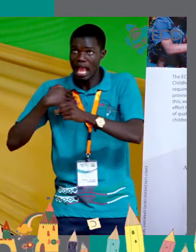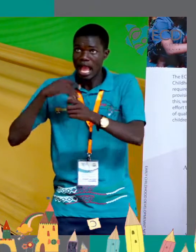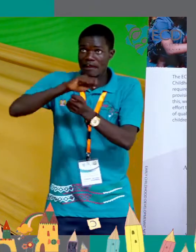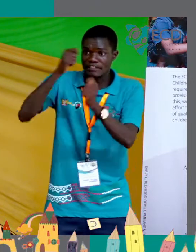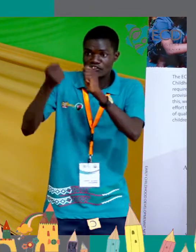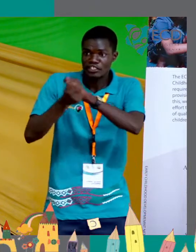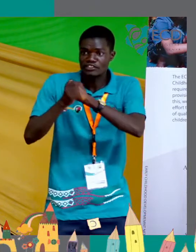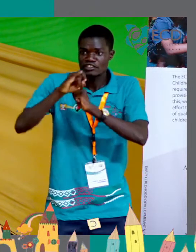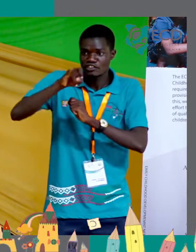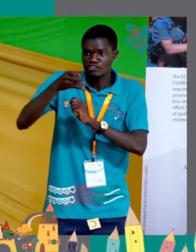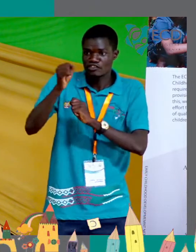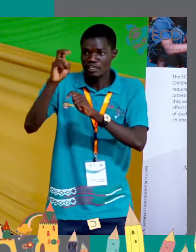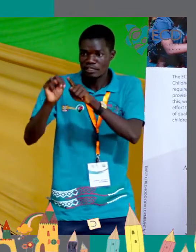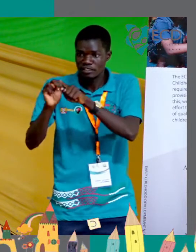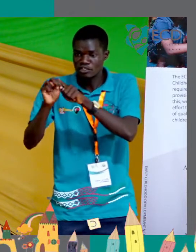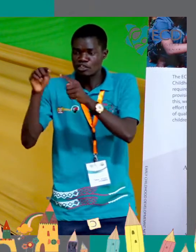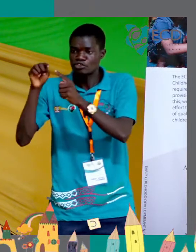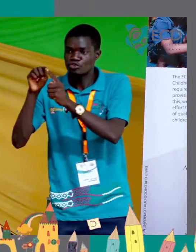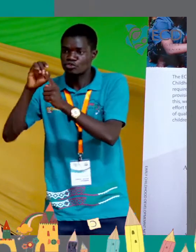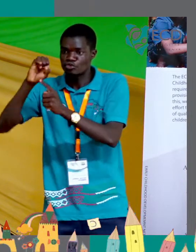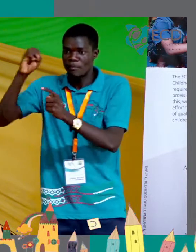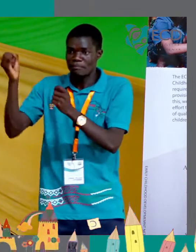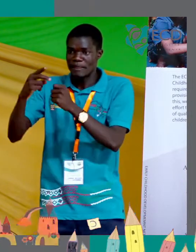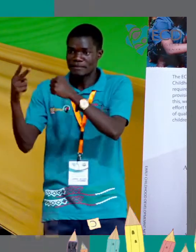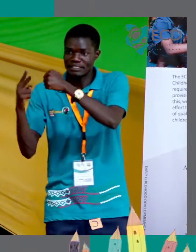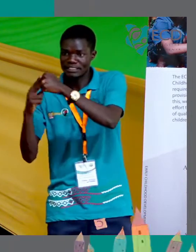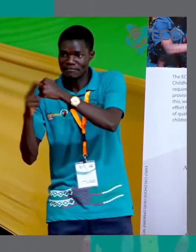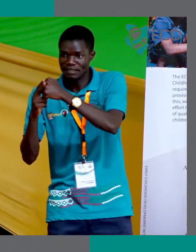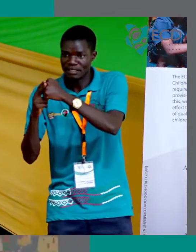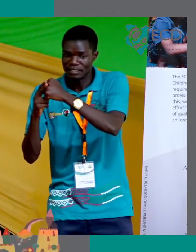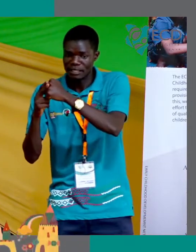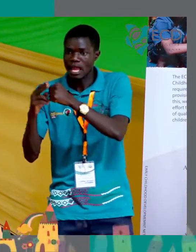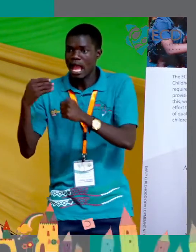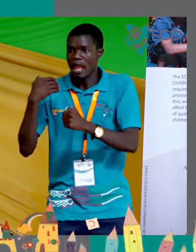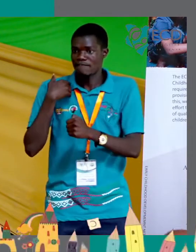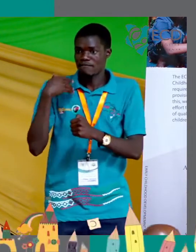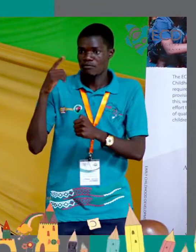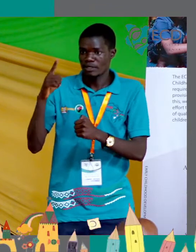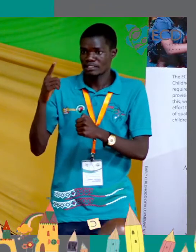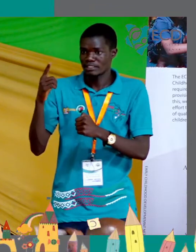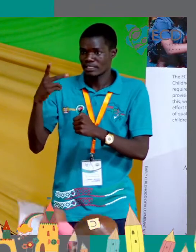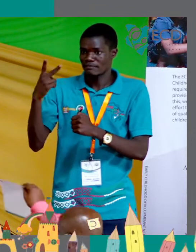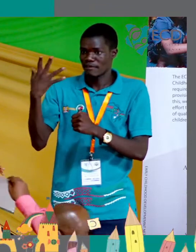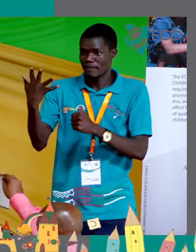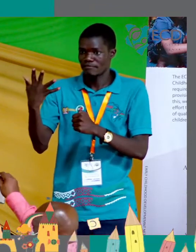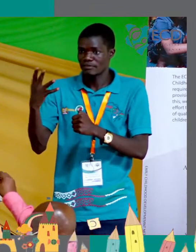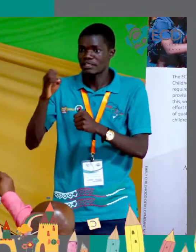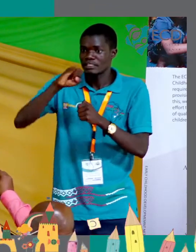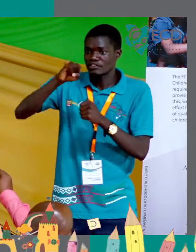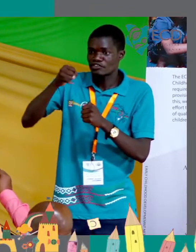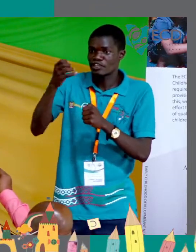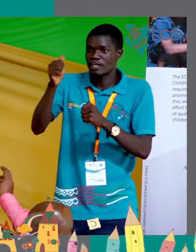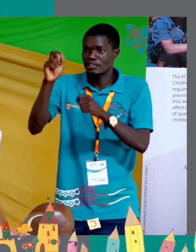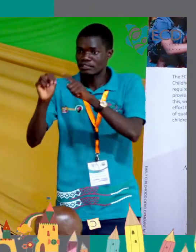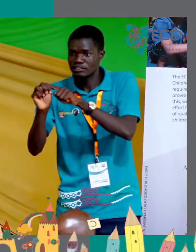to July 2018, there were 985 cases. Then January to